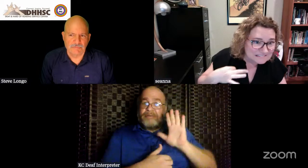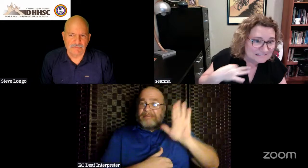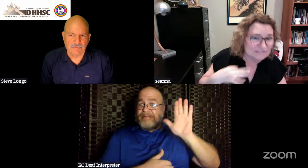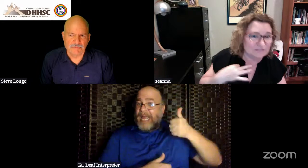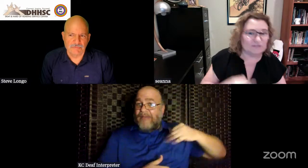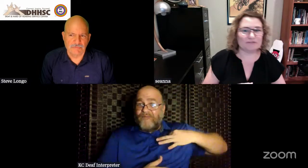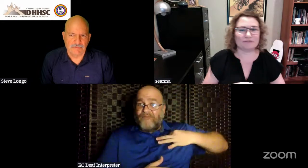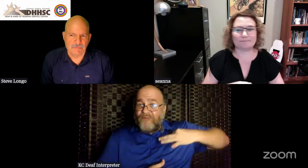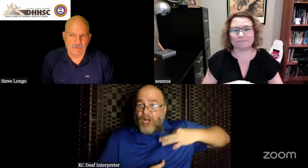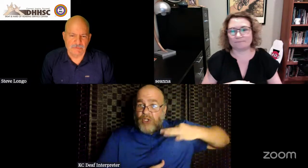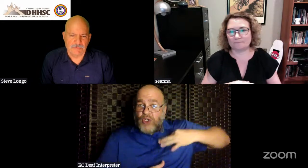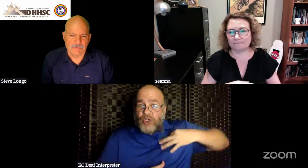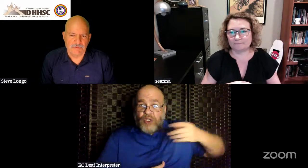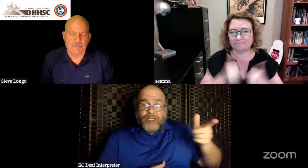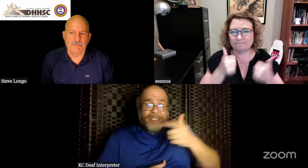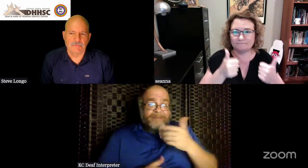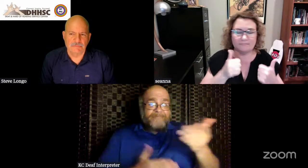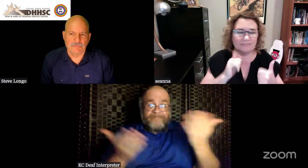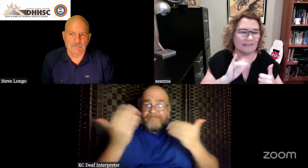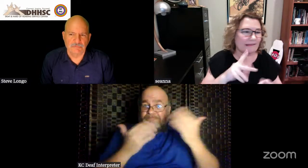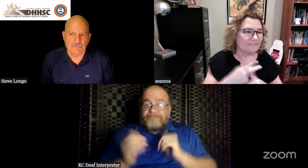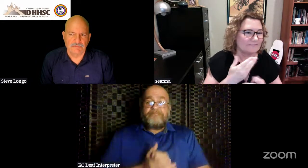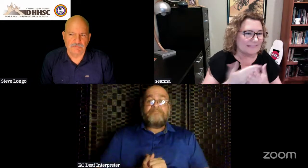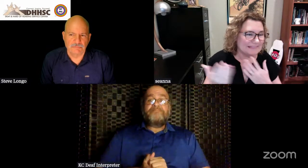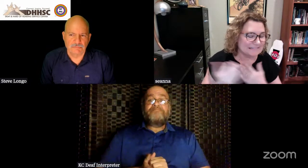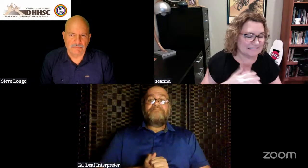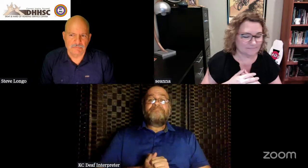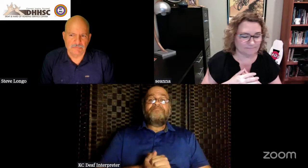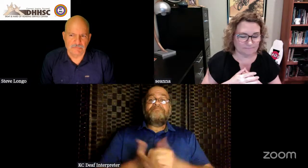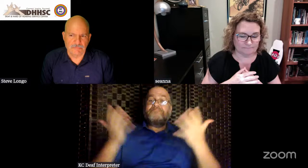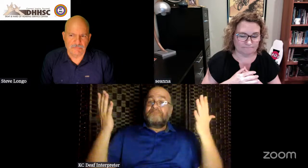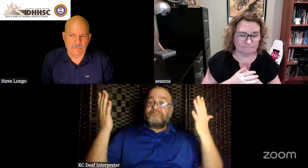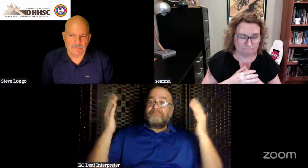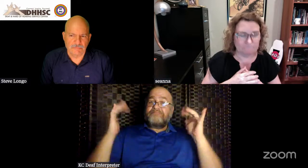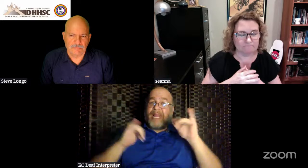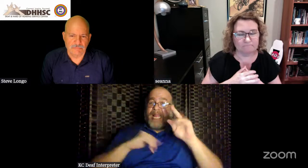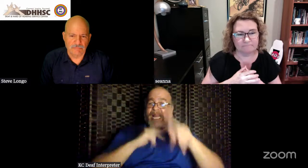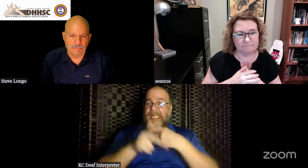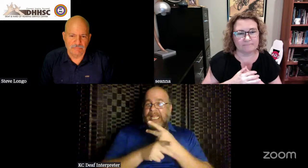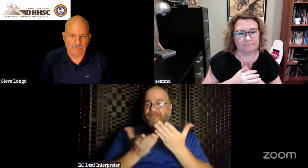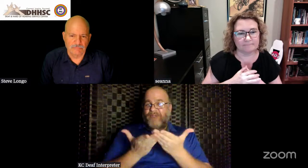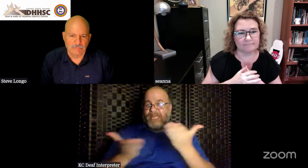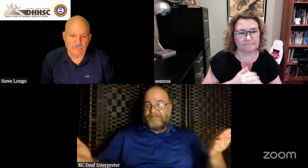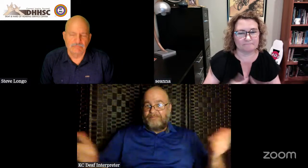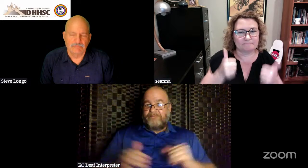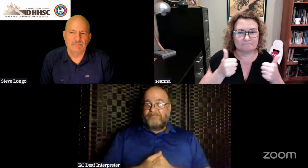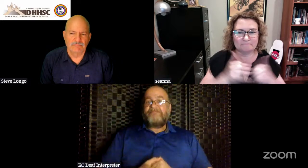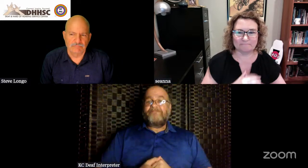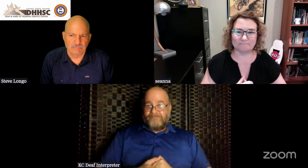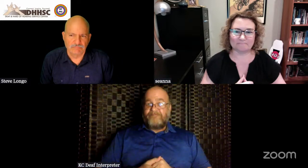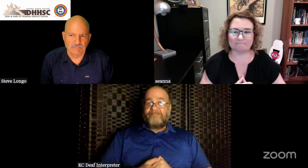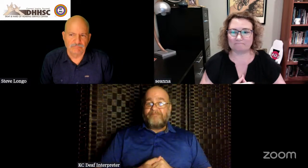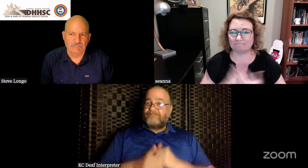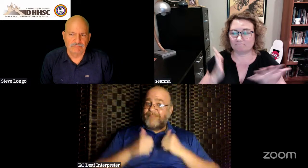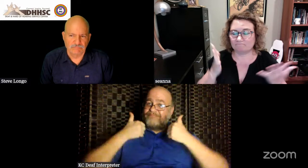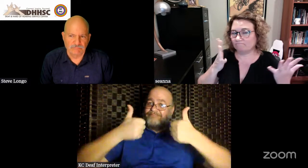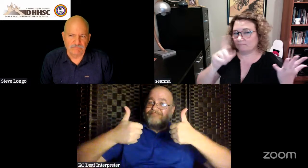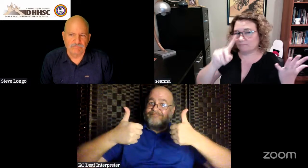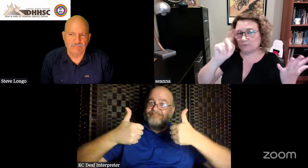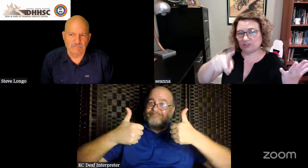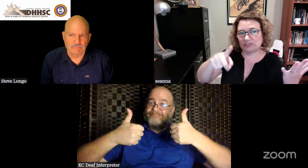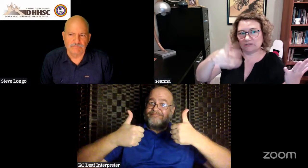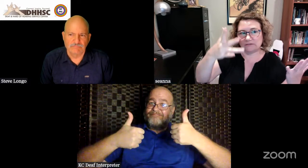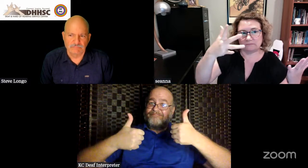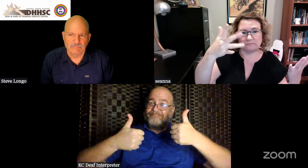And once we meet, we'll have a little bit more information. So yes, we are accepting volunteers on our committee. So if you'd like